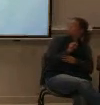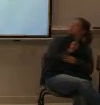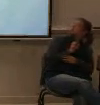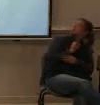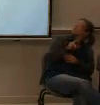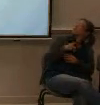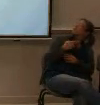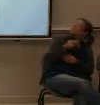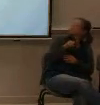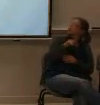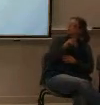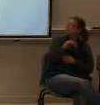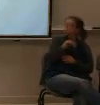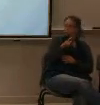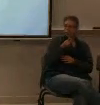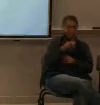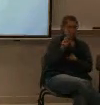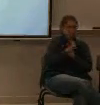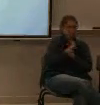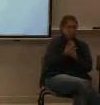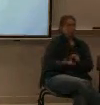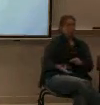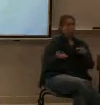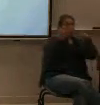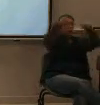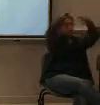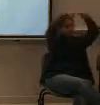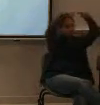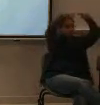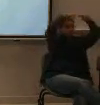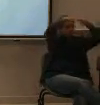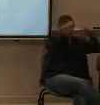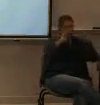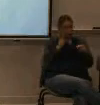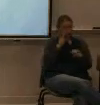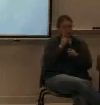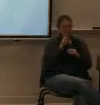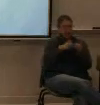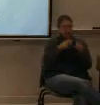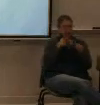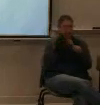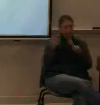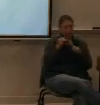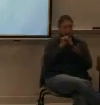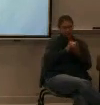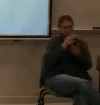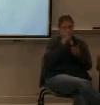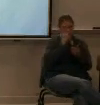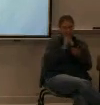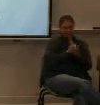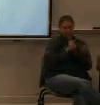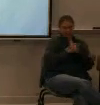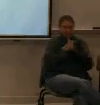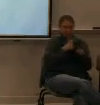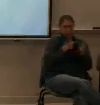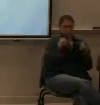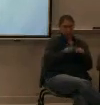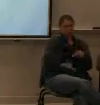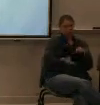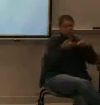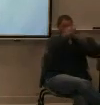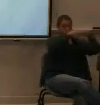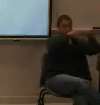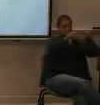phytoplankton populations go way up, and we'll talk about seasonal succession of phytoplankton and why this might be. But as these go up, the silica